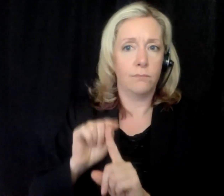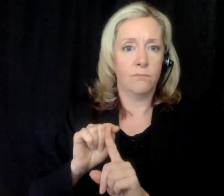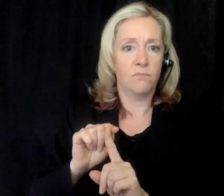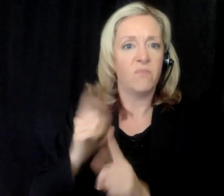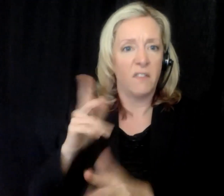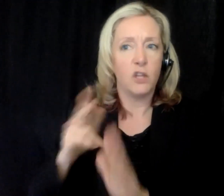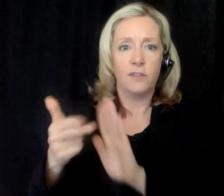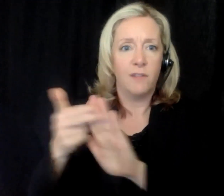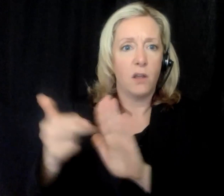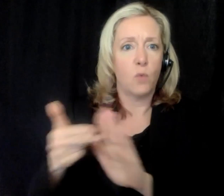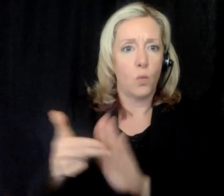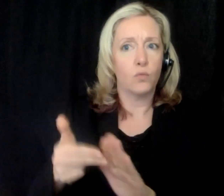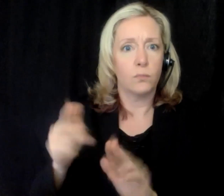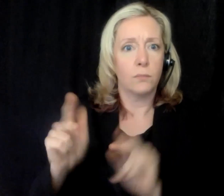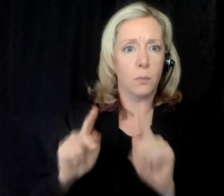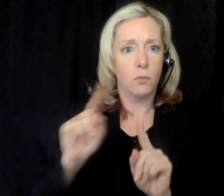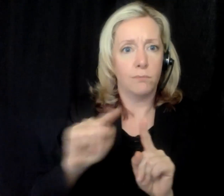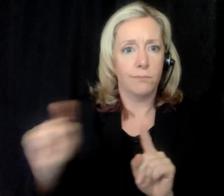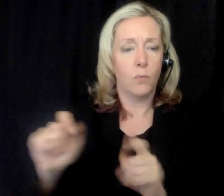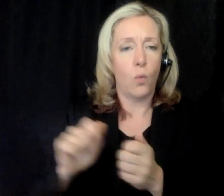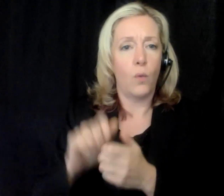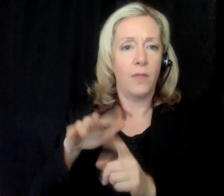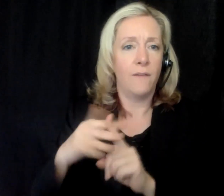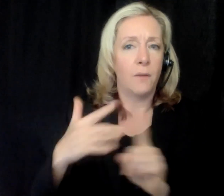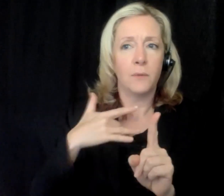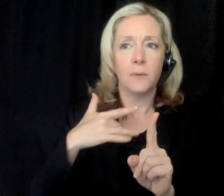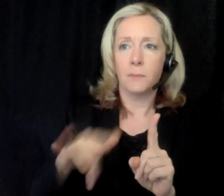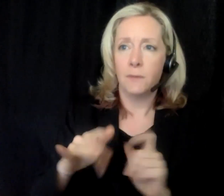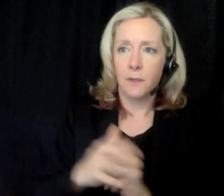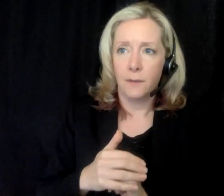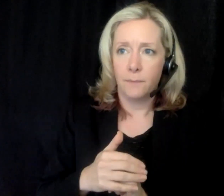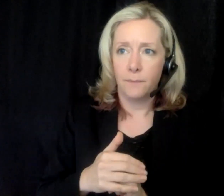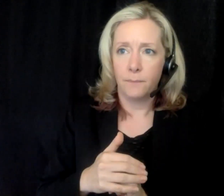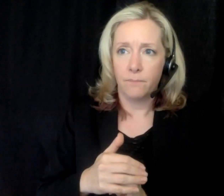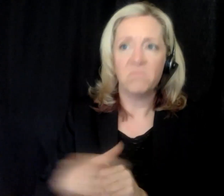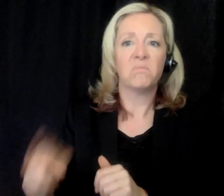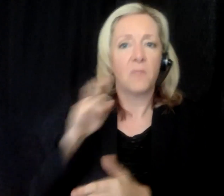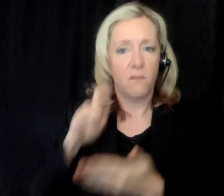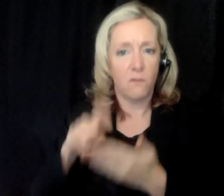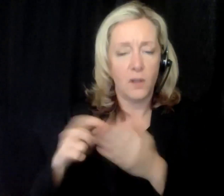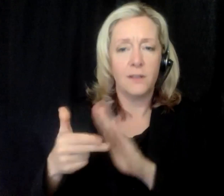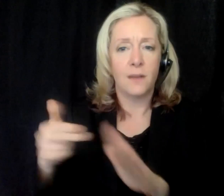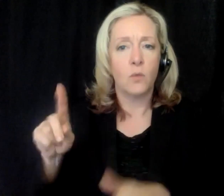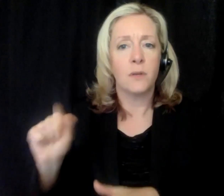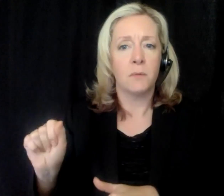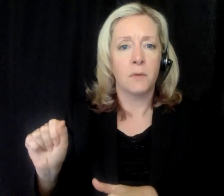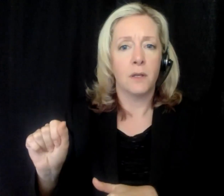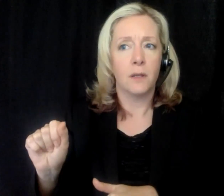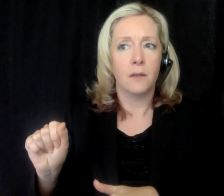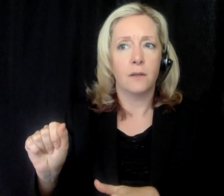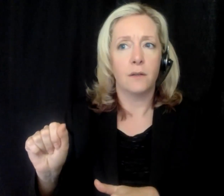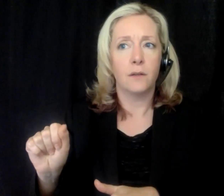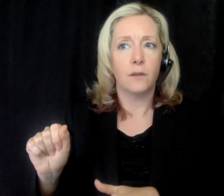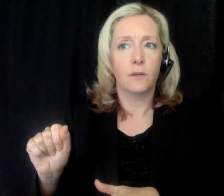diagnosed these environmental sensitivities and the disability that it causes. And so that with coupling